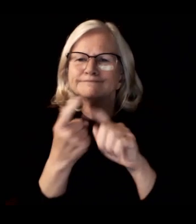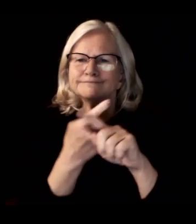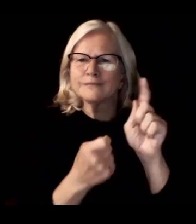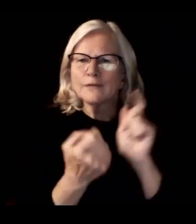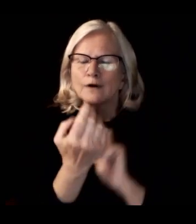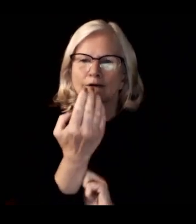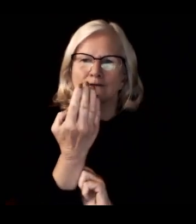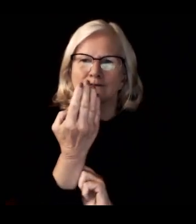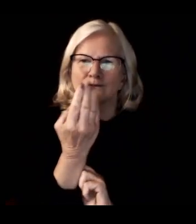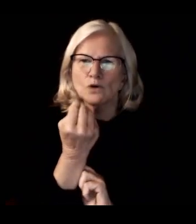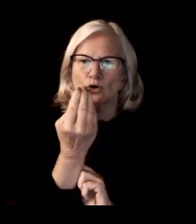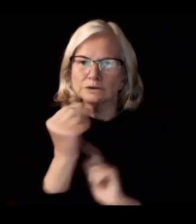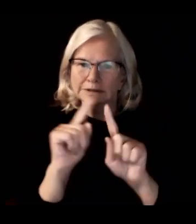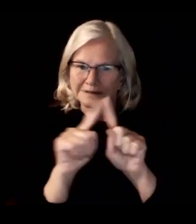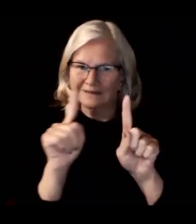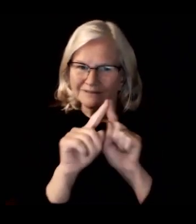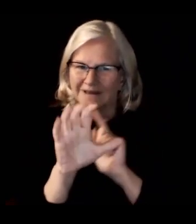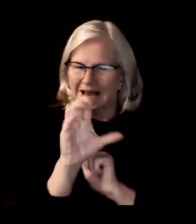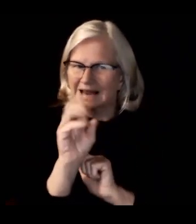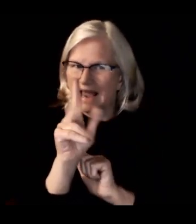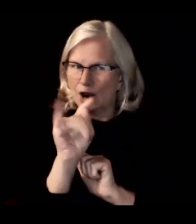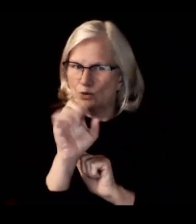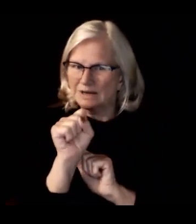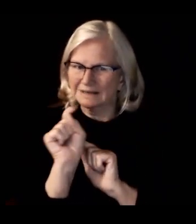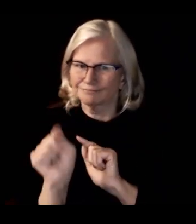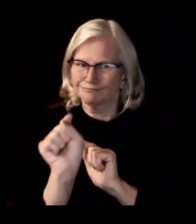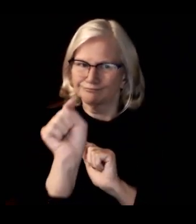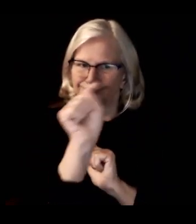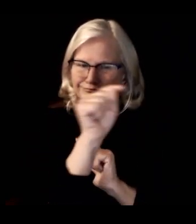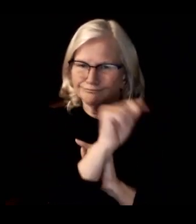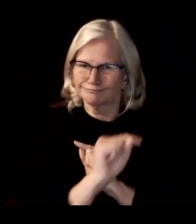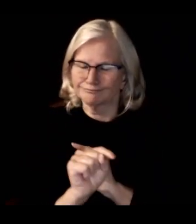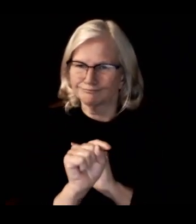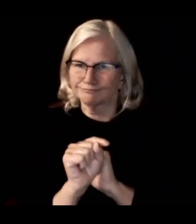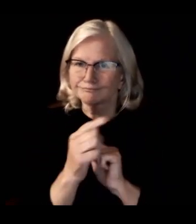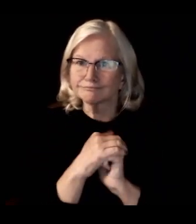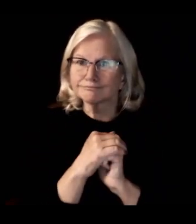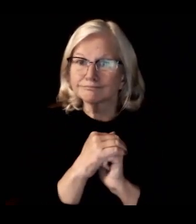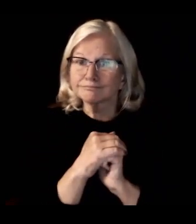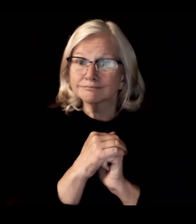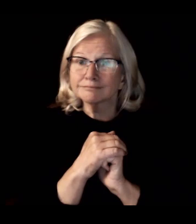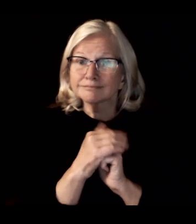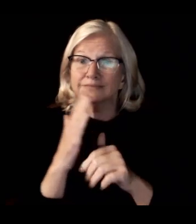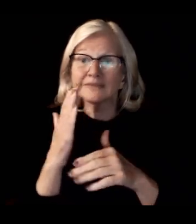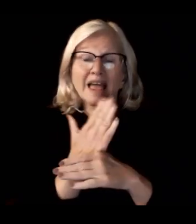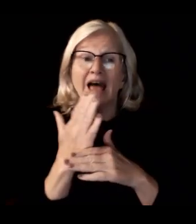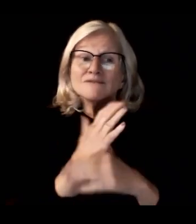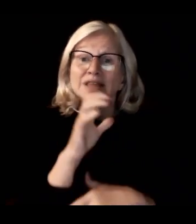is 25, and the range is from 10 to 84.